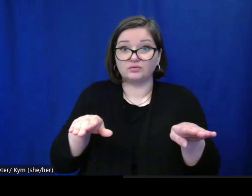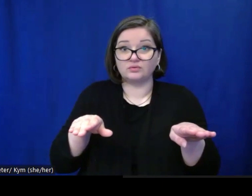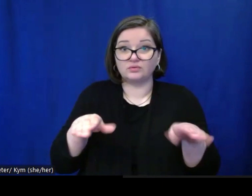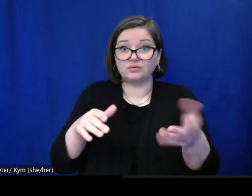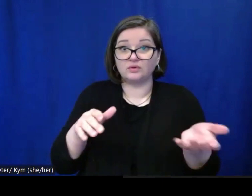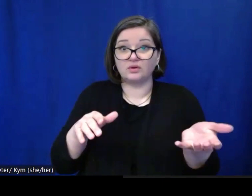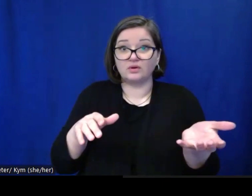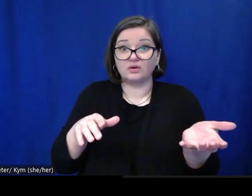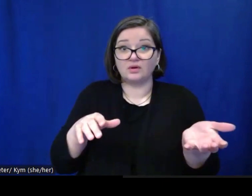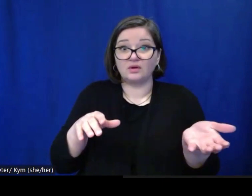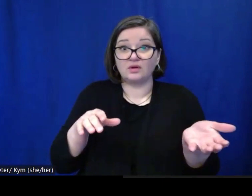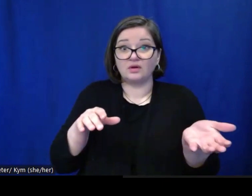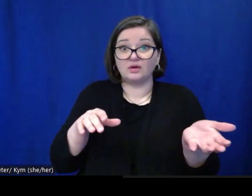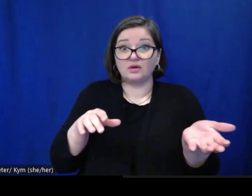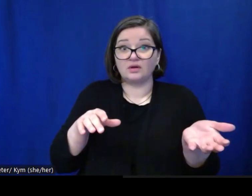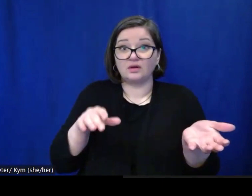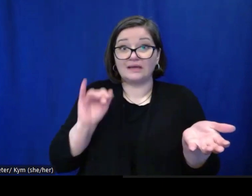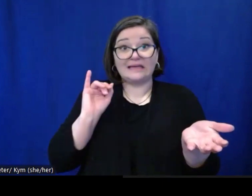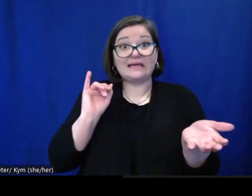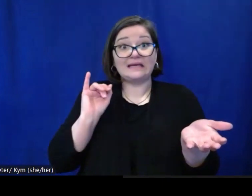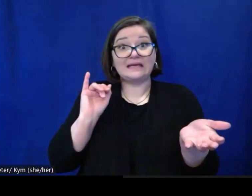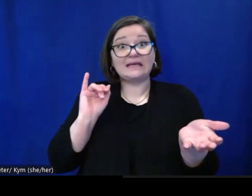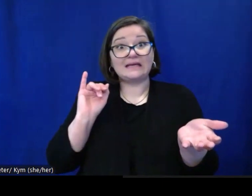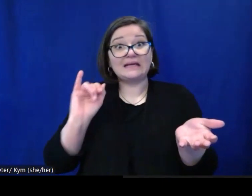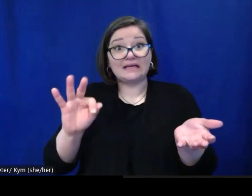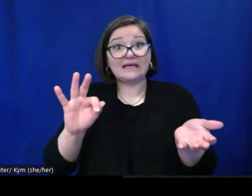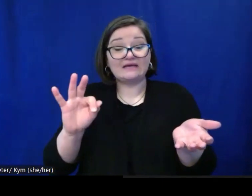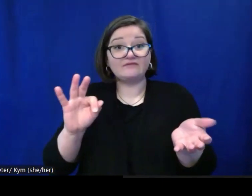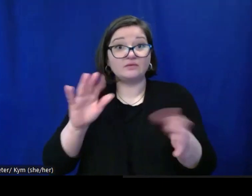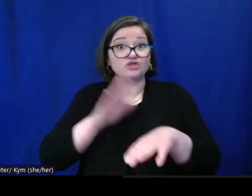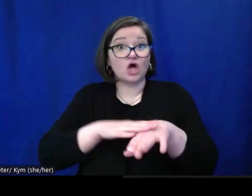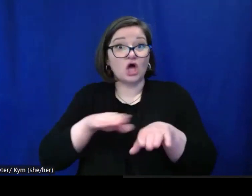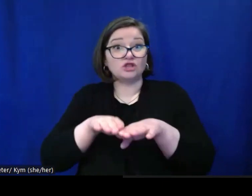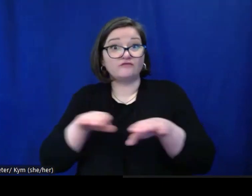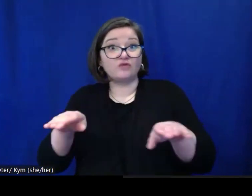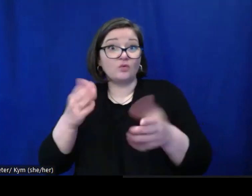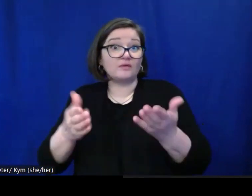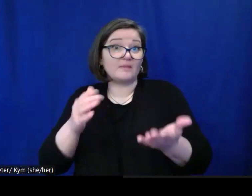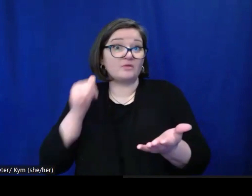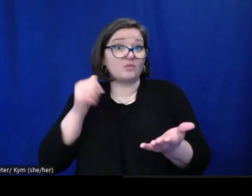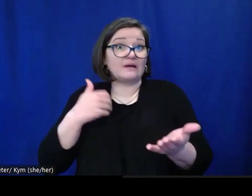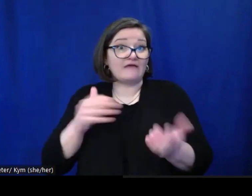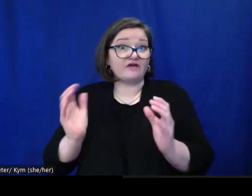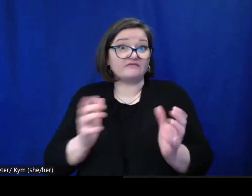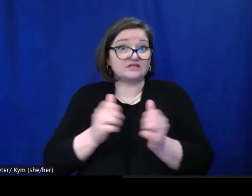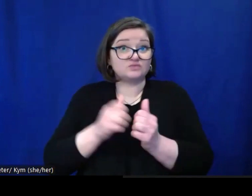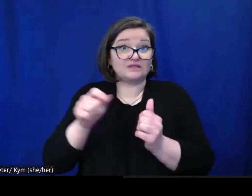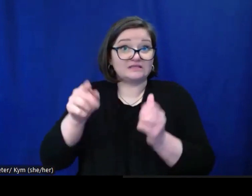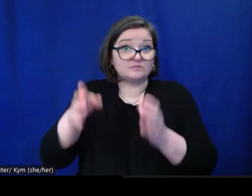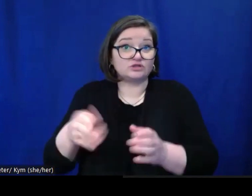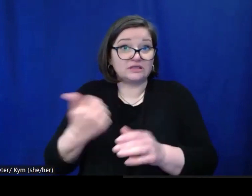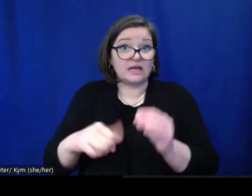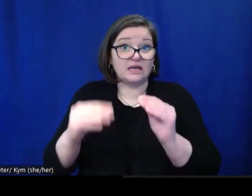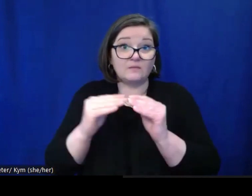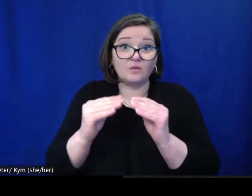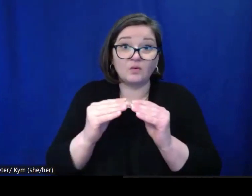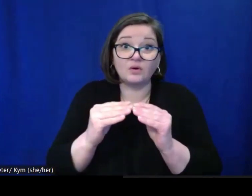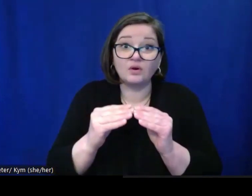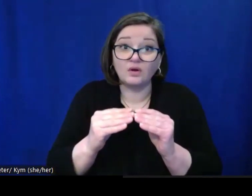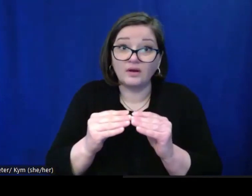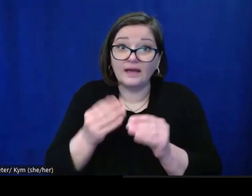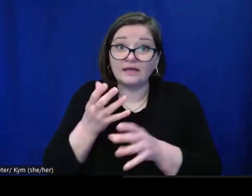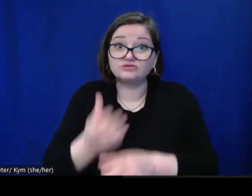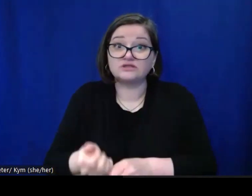a conversation with that resident any longer if that had occurred. And trust me, in my years with OECQ, that did